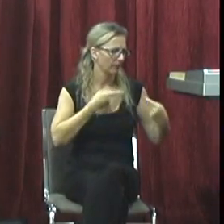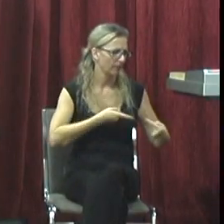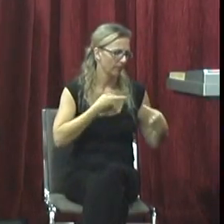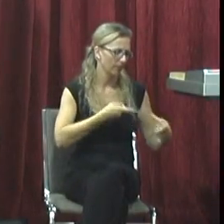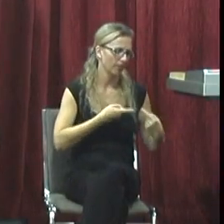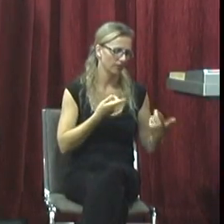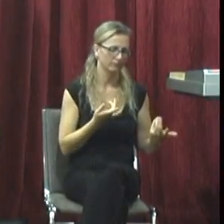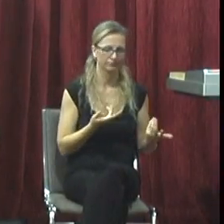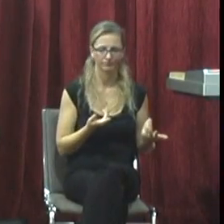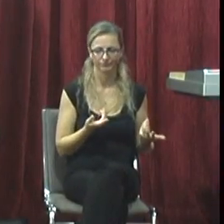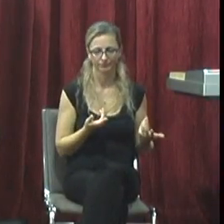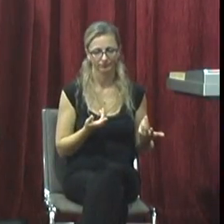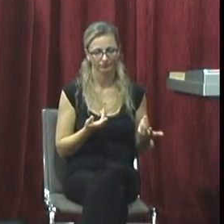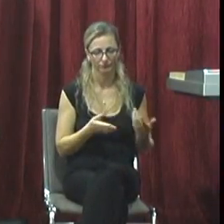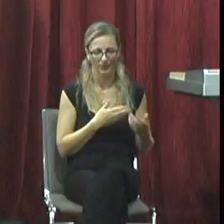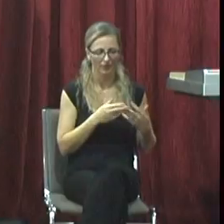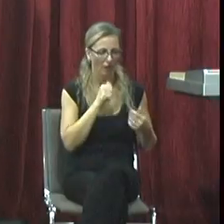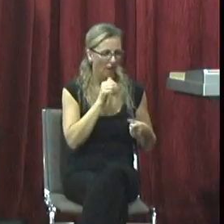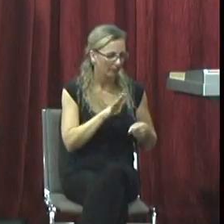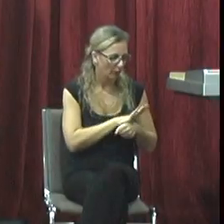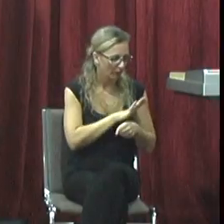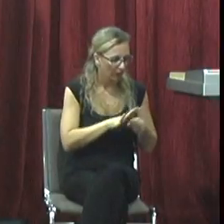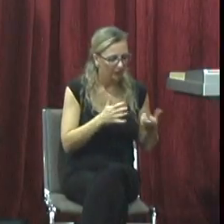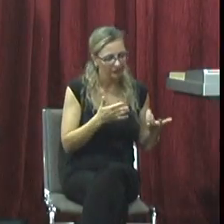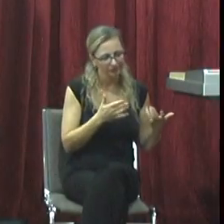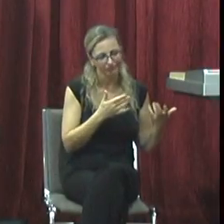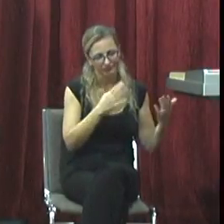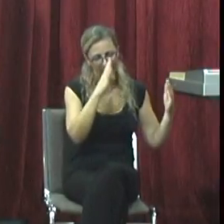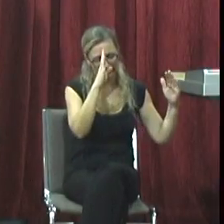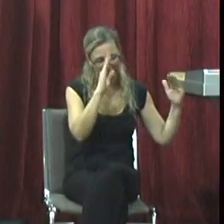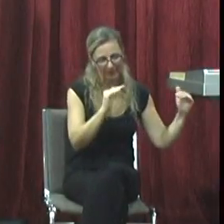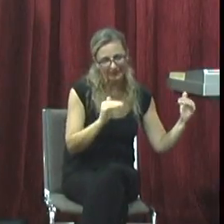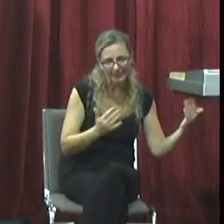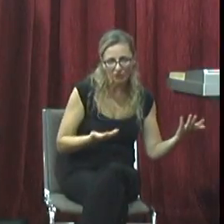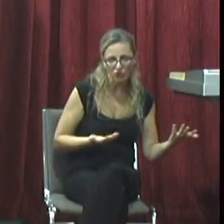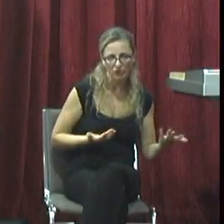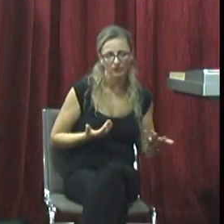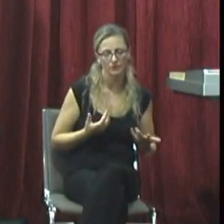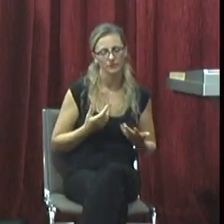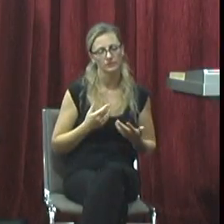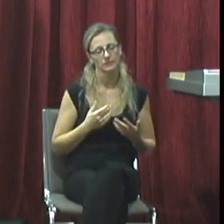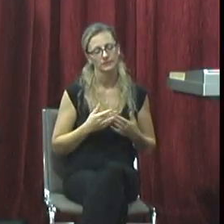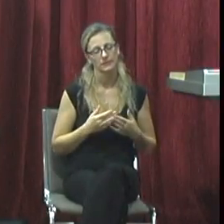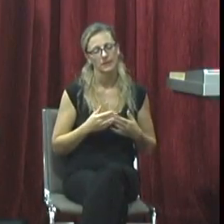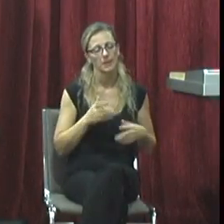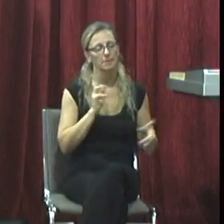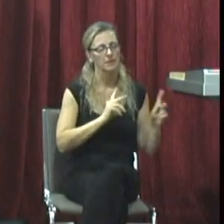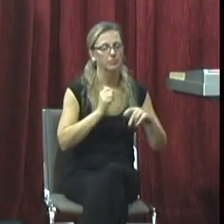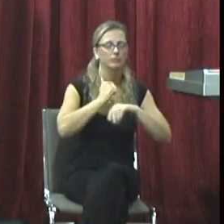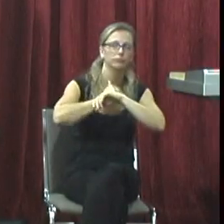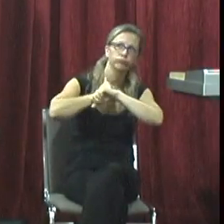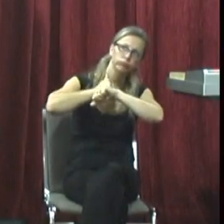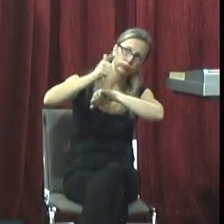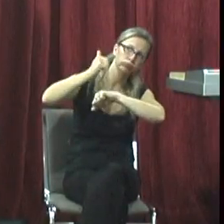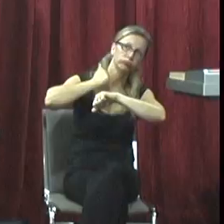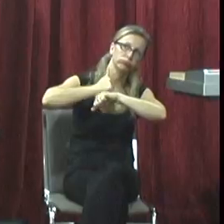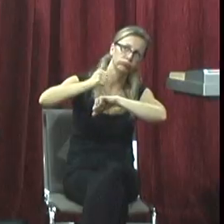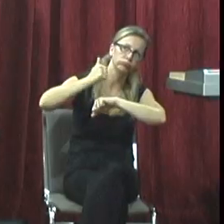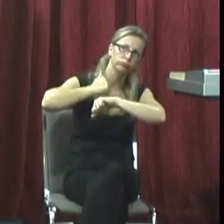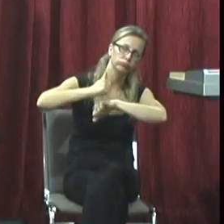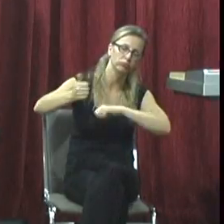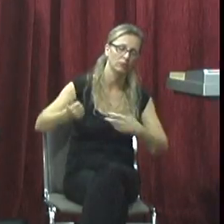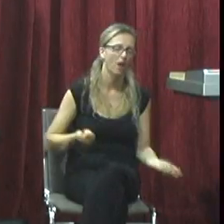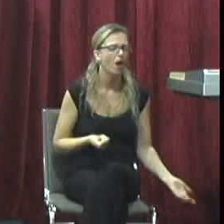whatever unfulfilled hope people have, whatever expectation, people blame God. Why hasn't